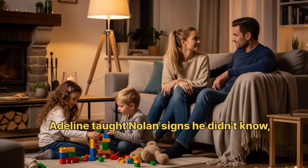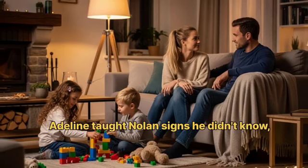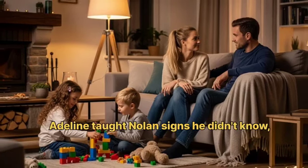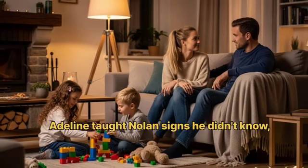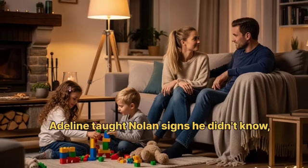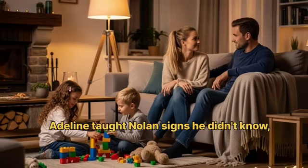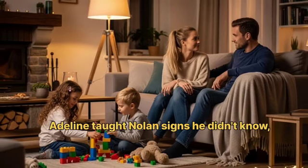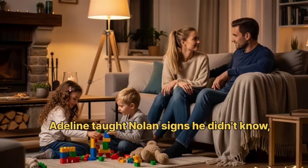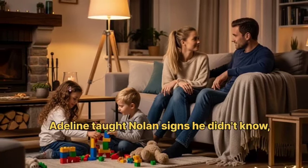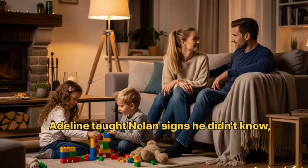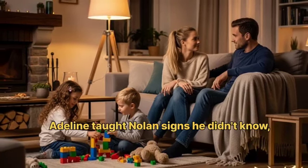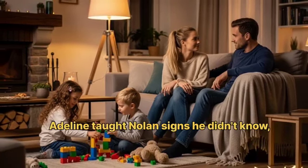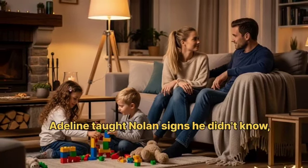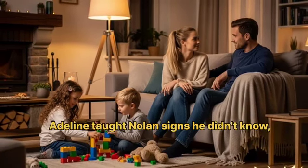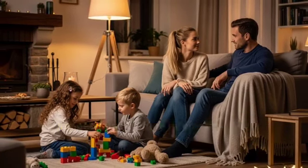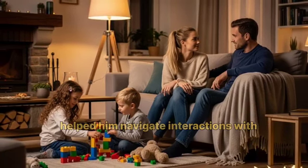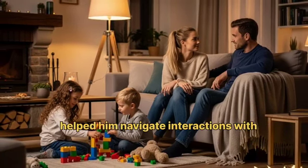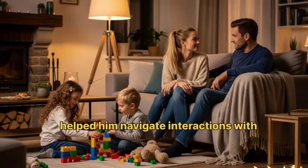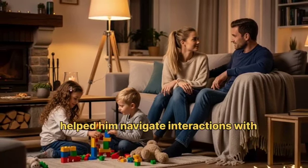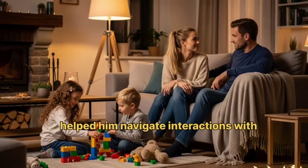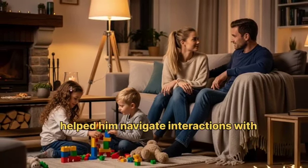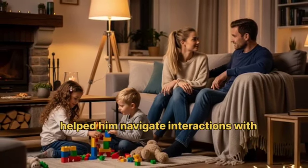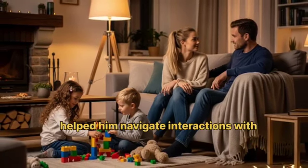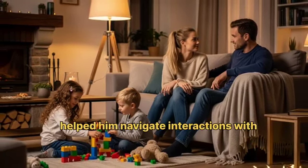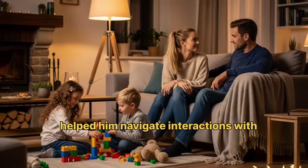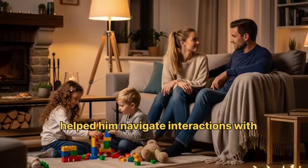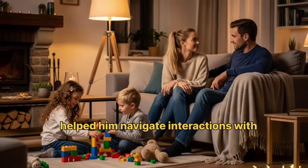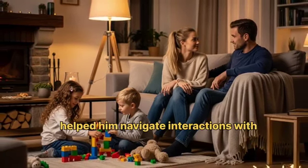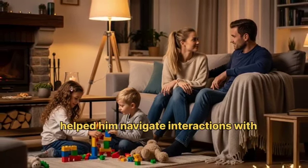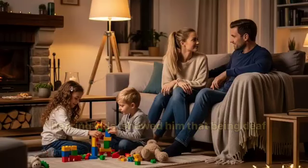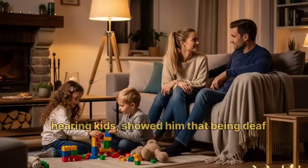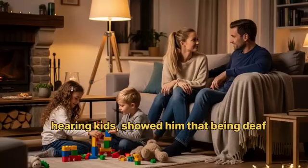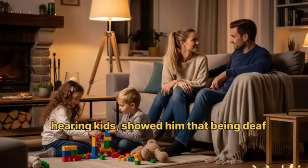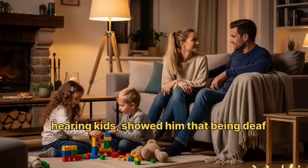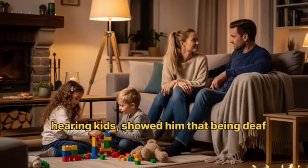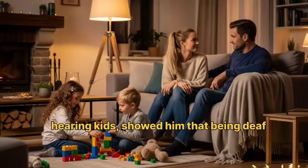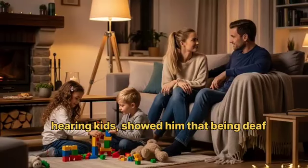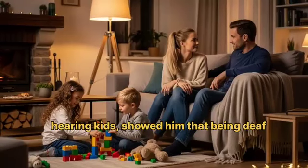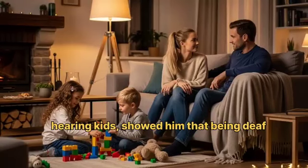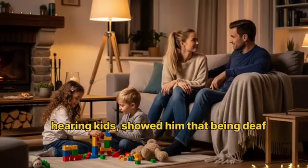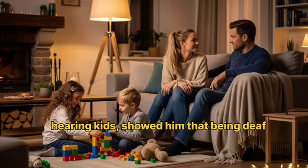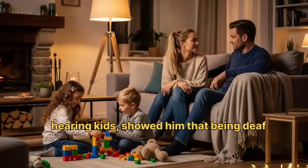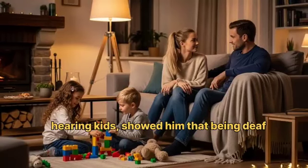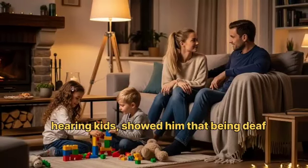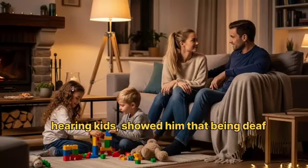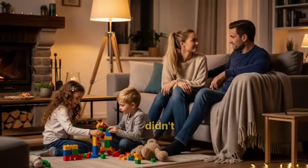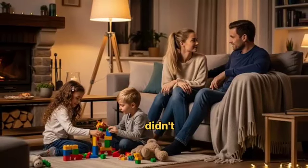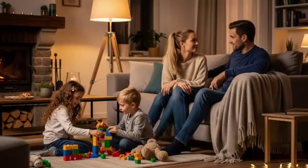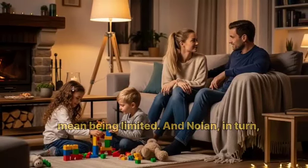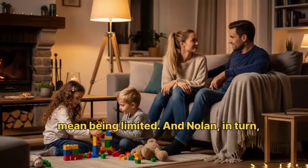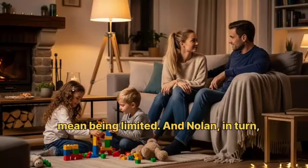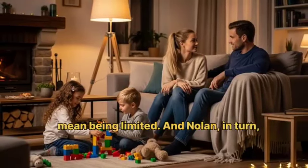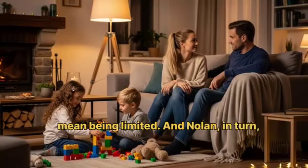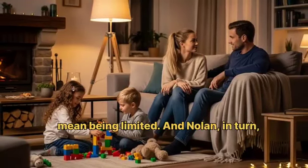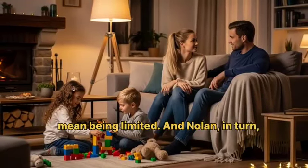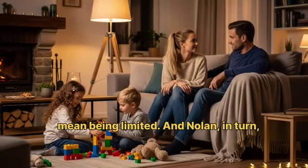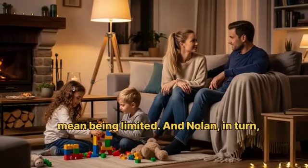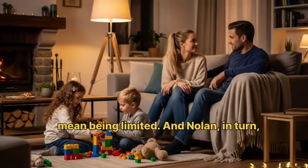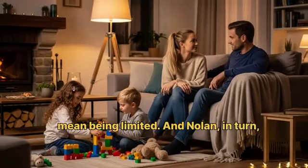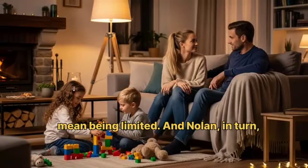Nolan signs he didn't know, helped him navigate interactions with hearing kids, showed him that being deaf didn't mean being limited. And